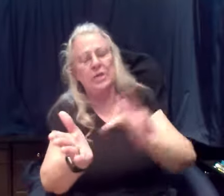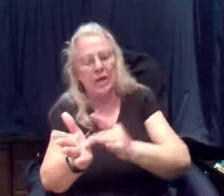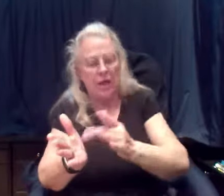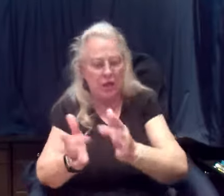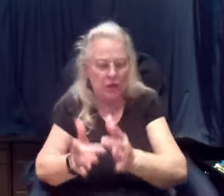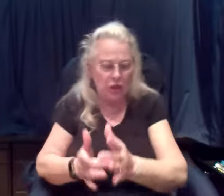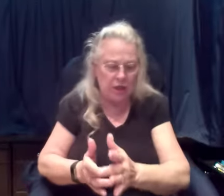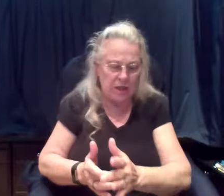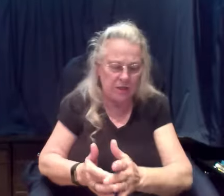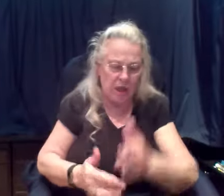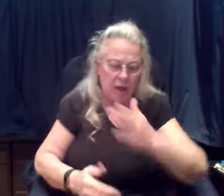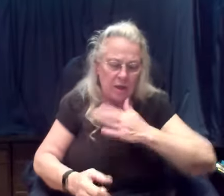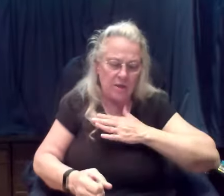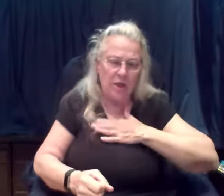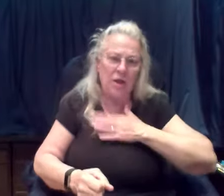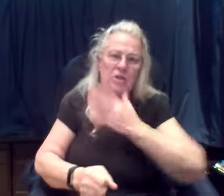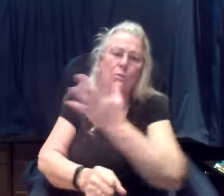Granted, Jesus, is my